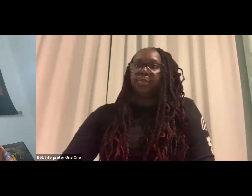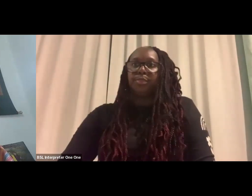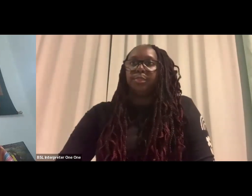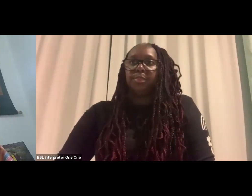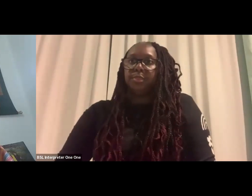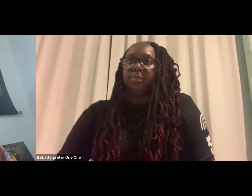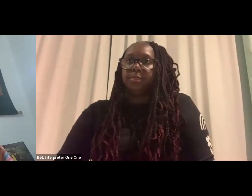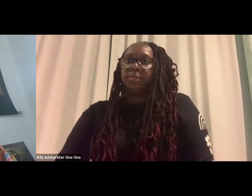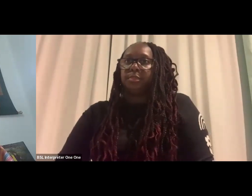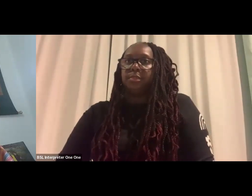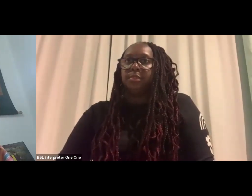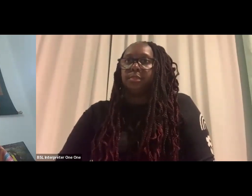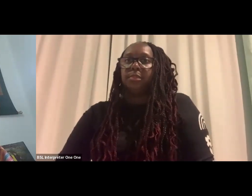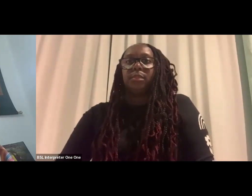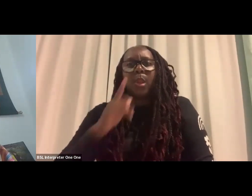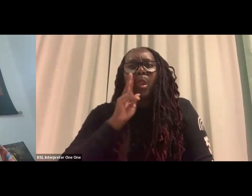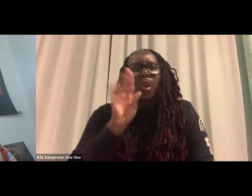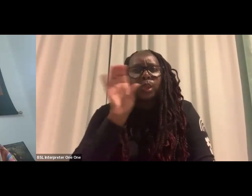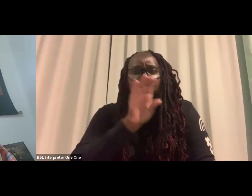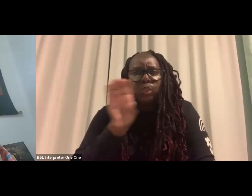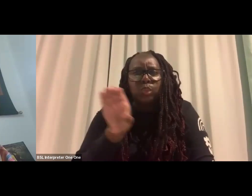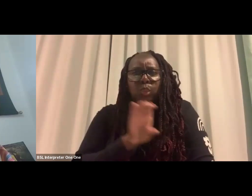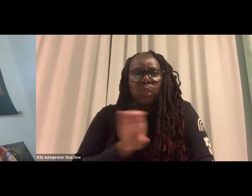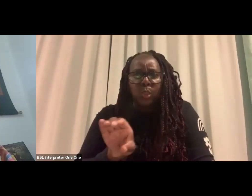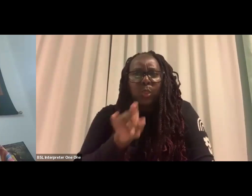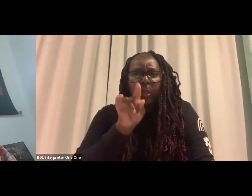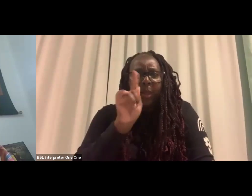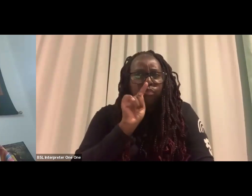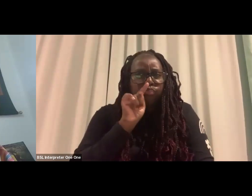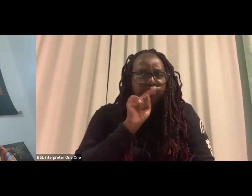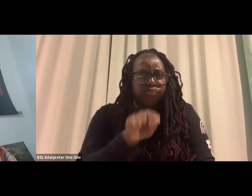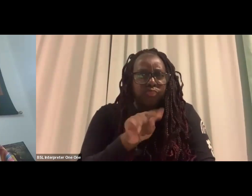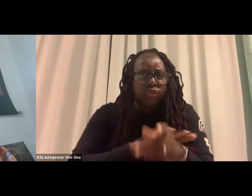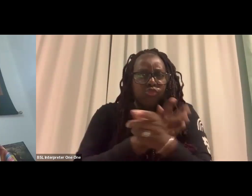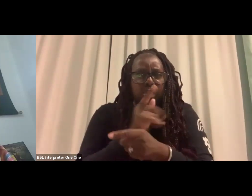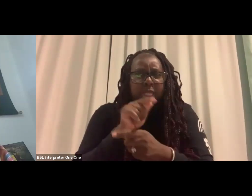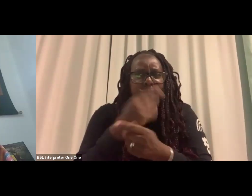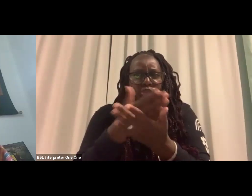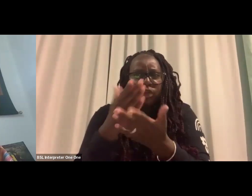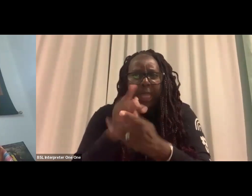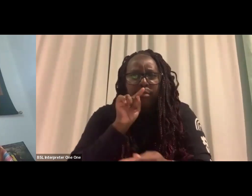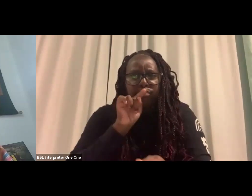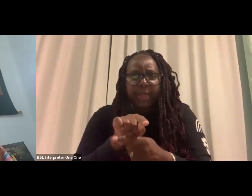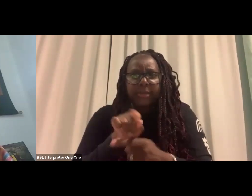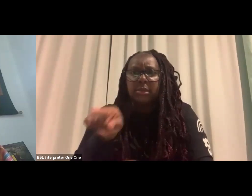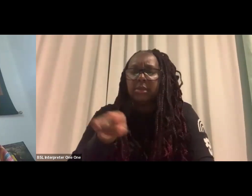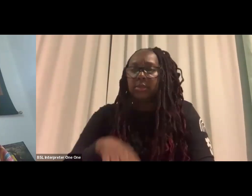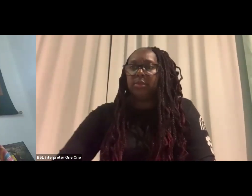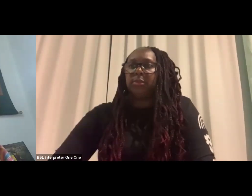Not No. yet. If you go back onto your Zoom window where you can see all of us and just press that little green share button.